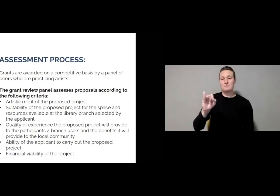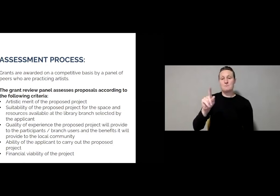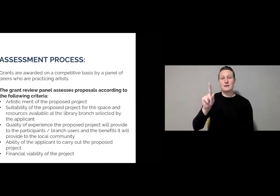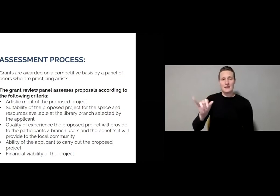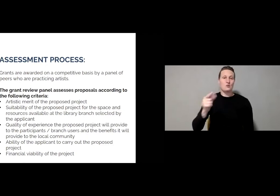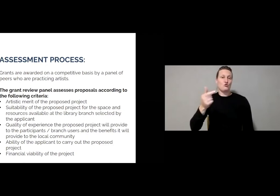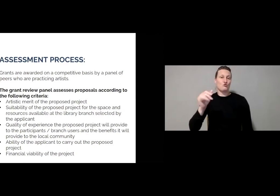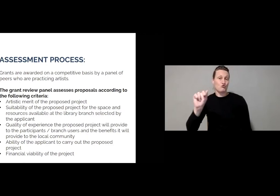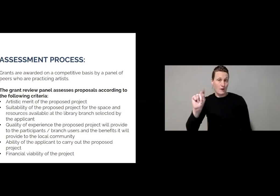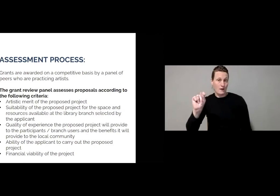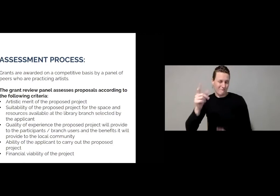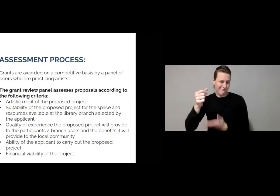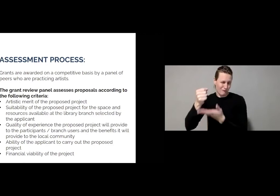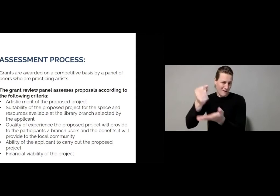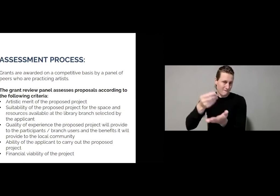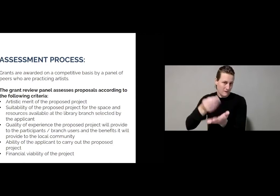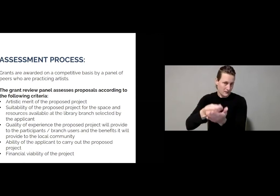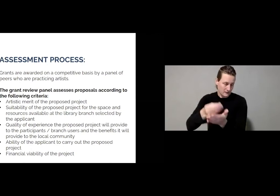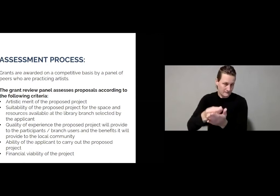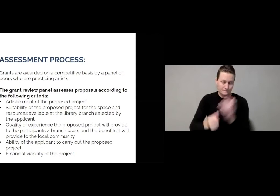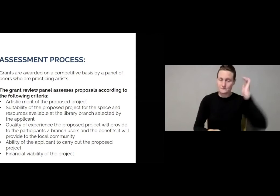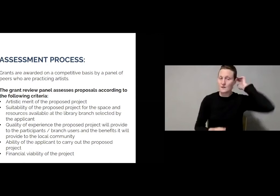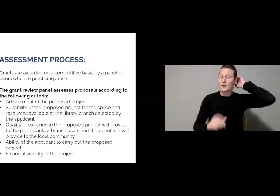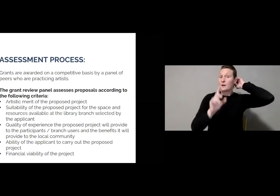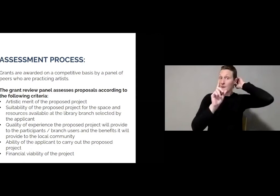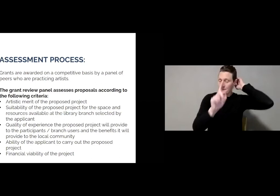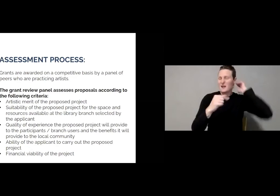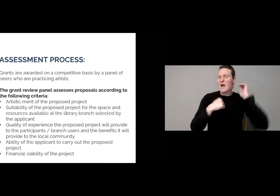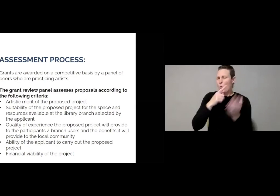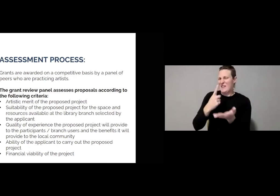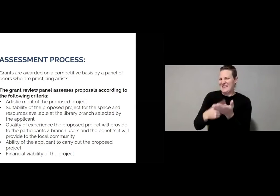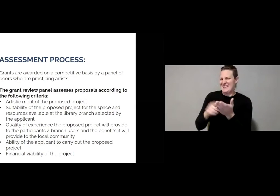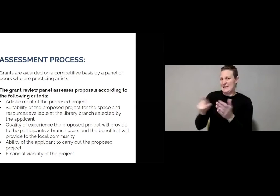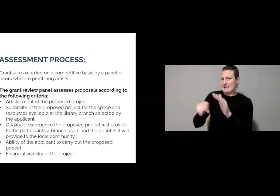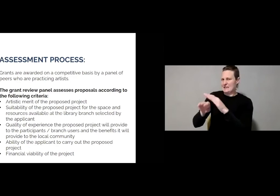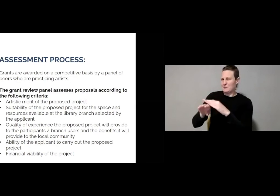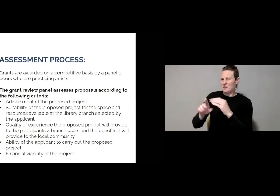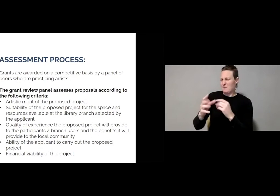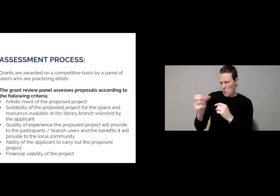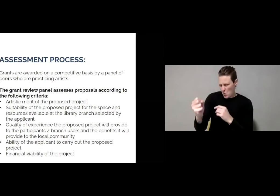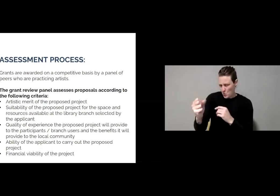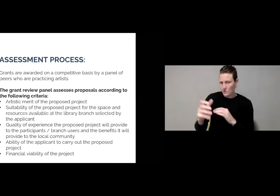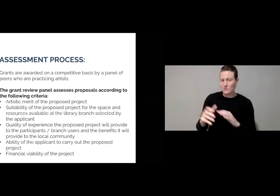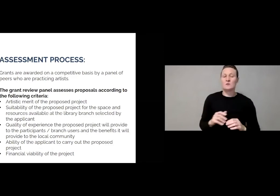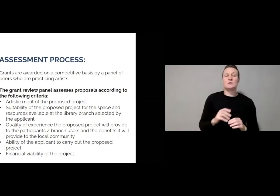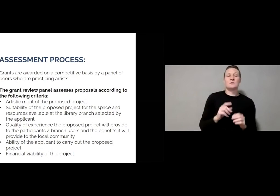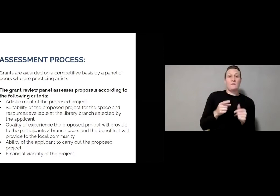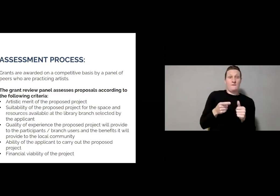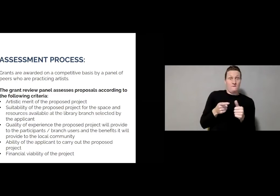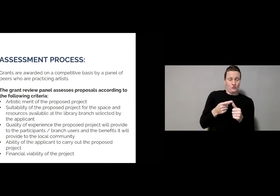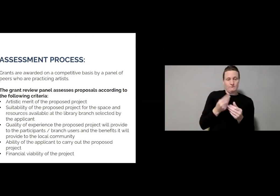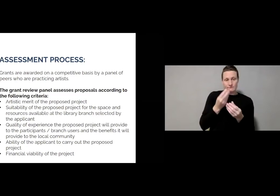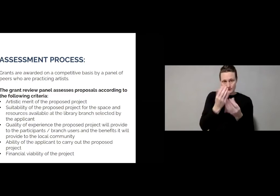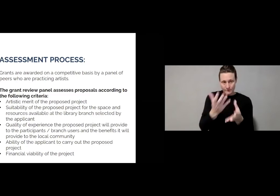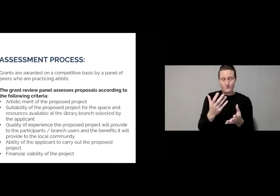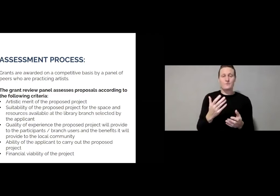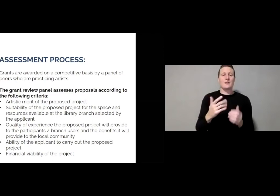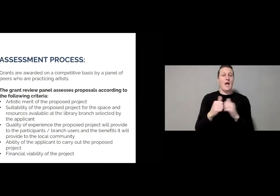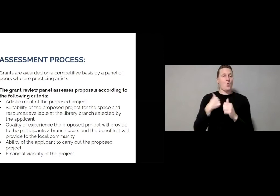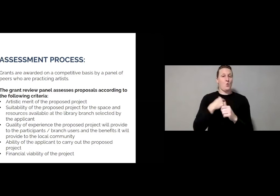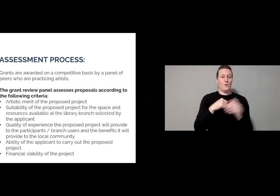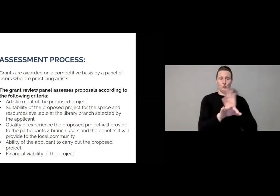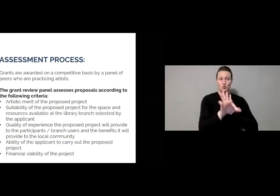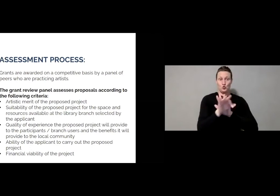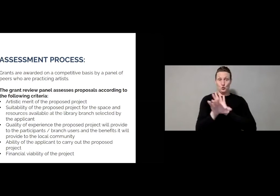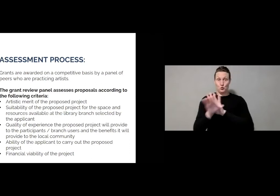over what the assessment process is, just so you know what to expect. So all of the TAC grants are all awarded on a competitive basis, and they're awarded